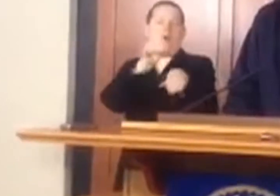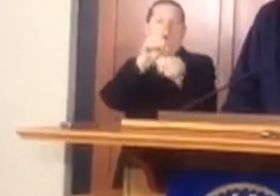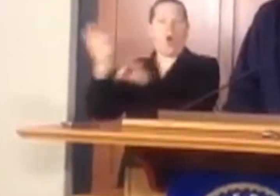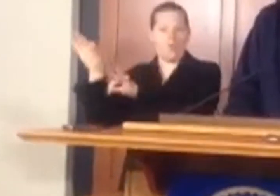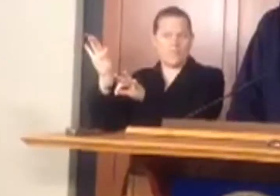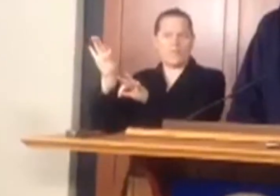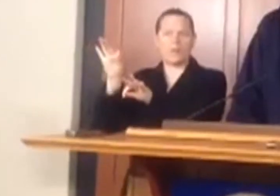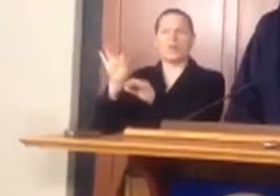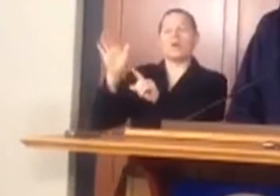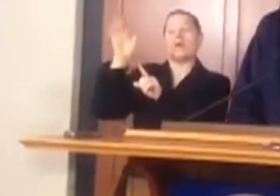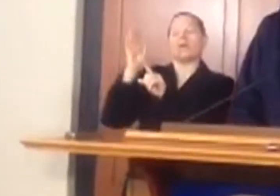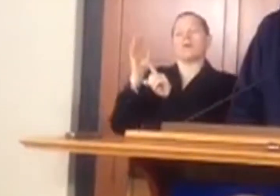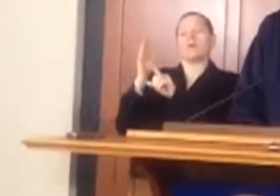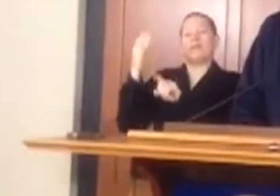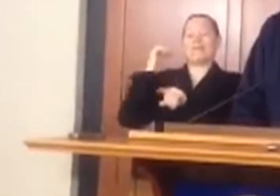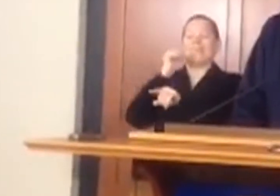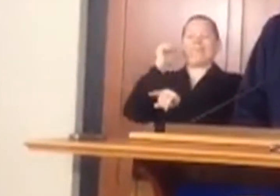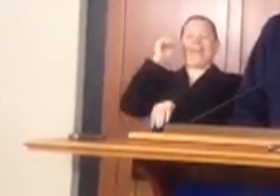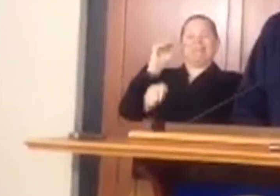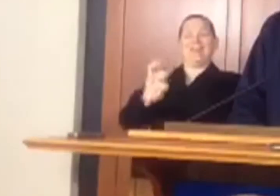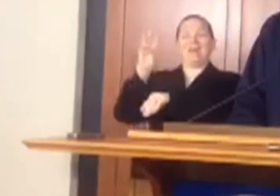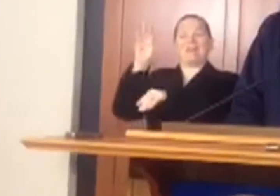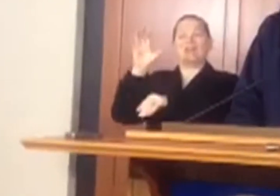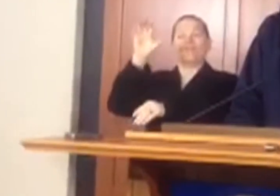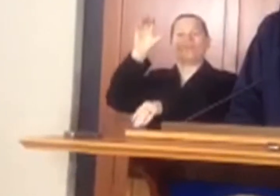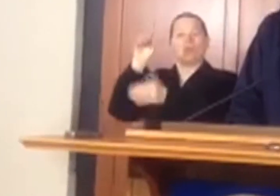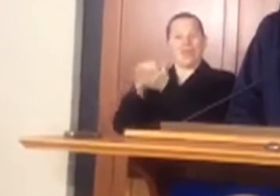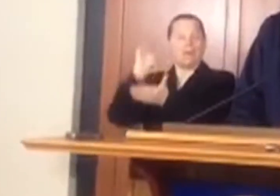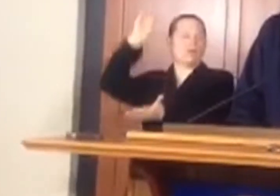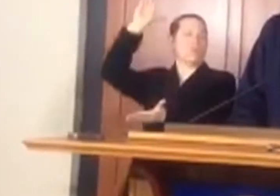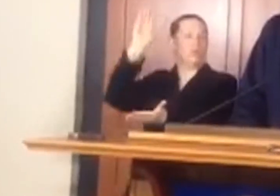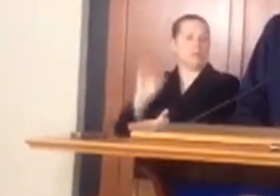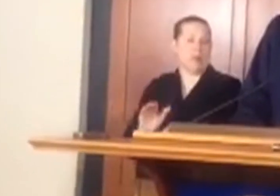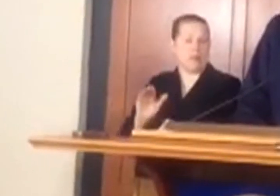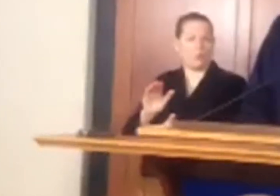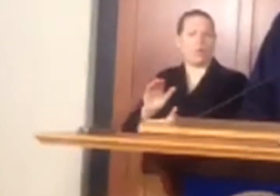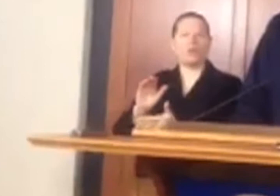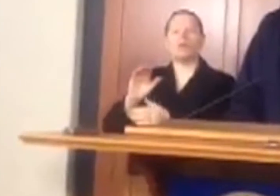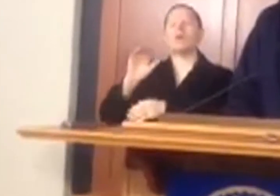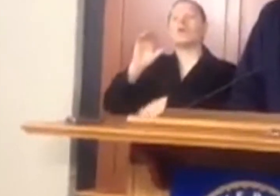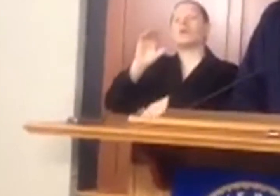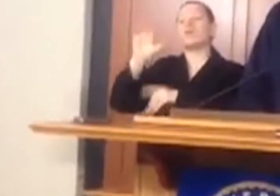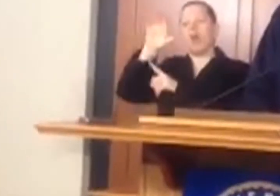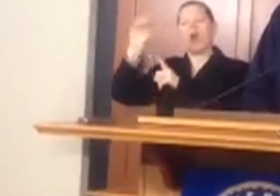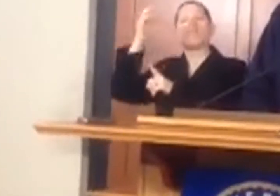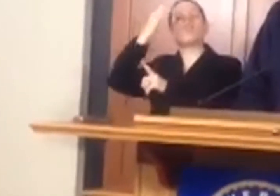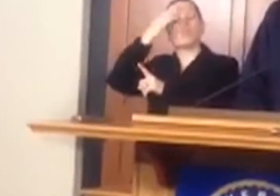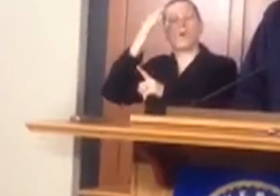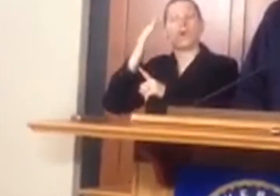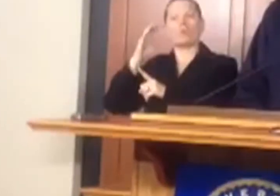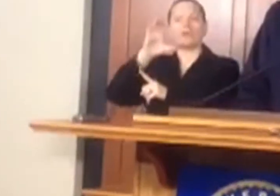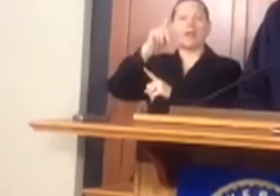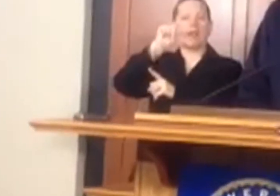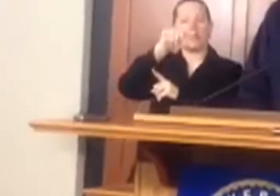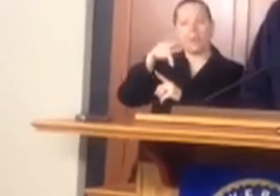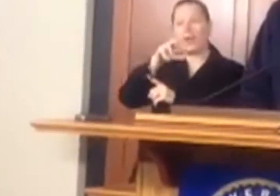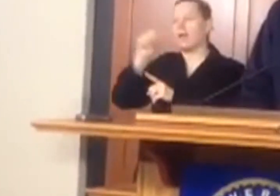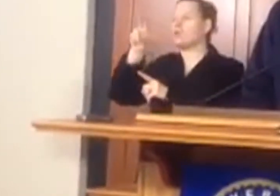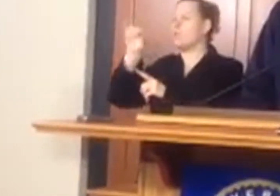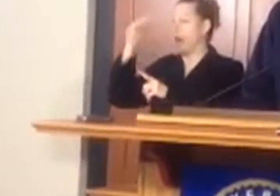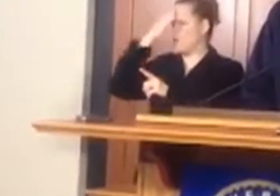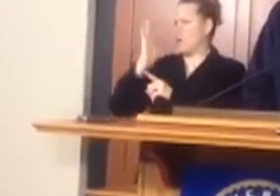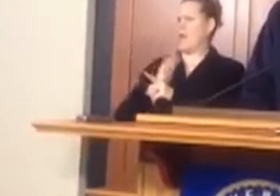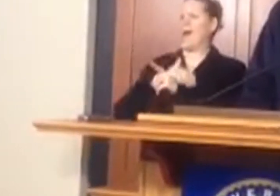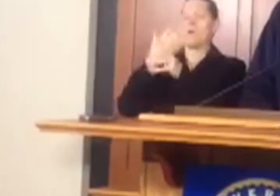over 600,000 last night. The utility companies know that this is our priority, and they are doing everything they